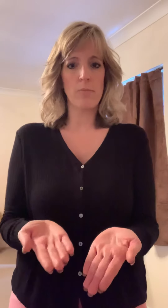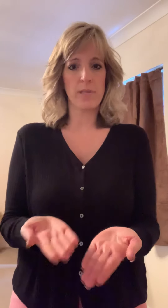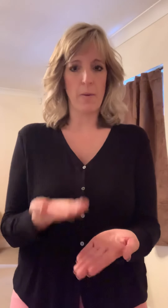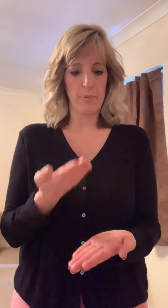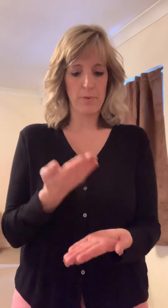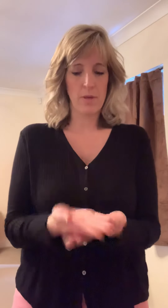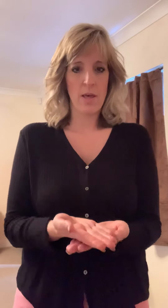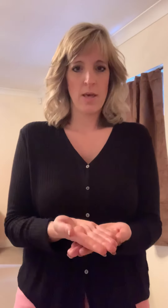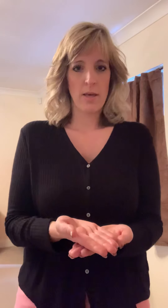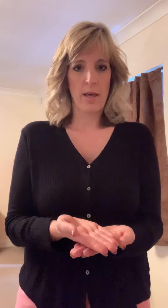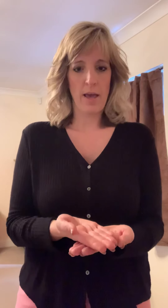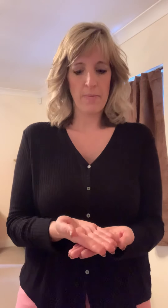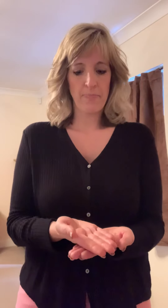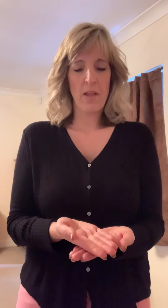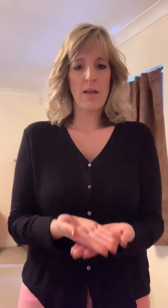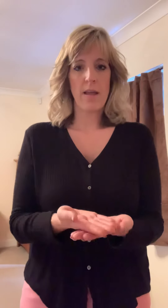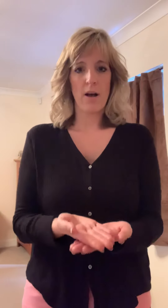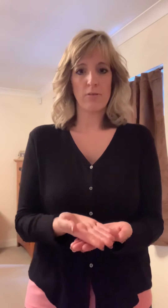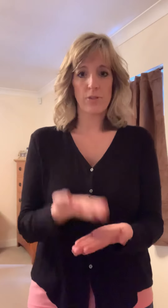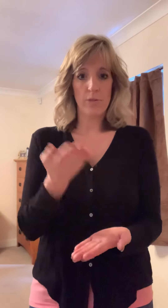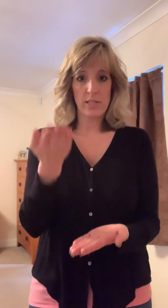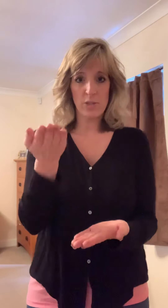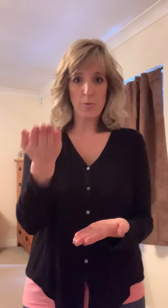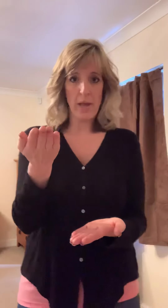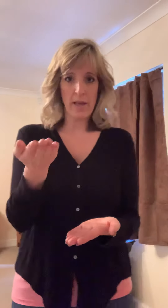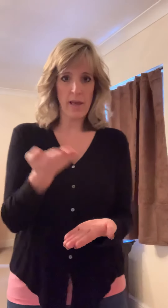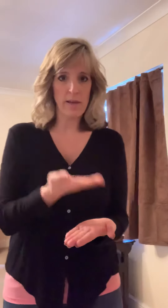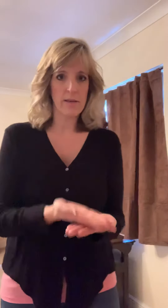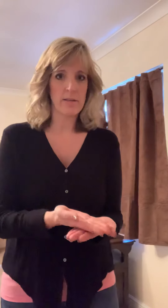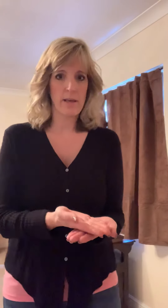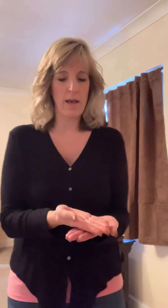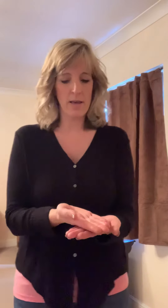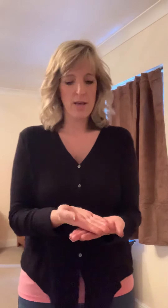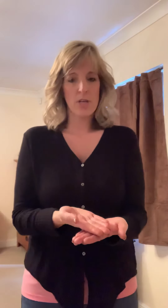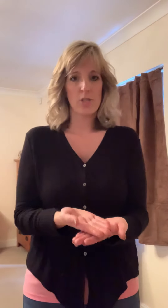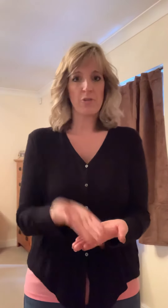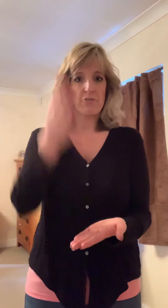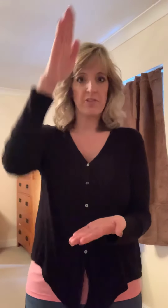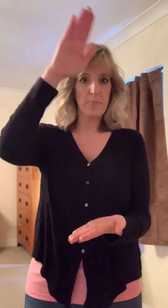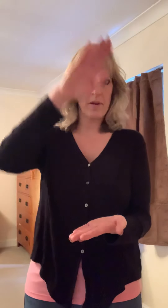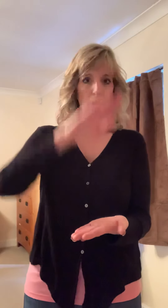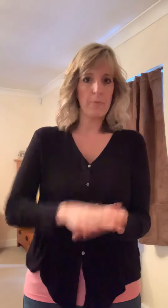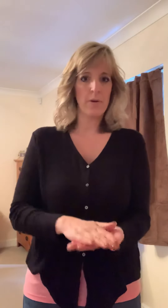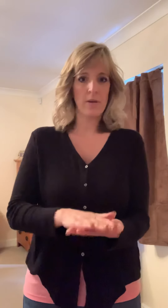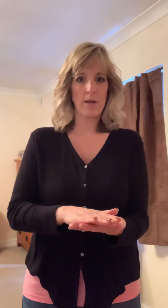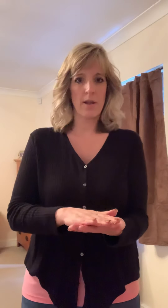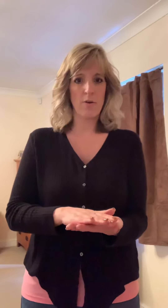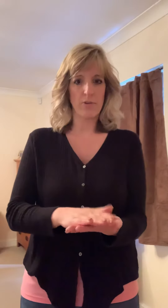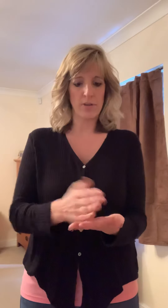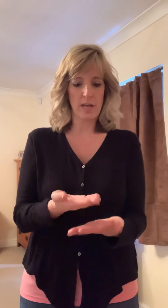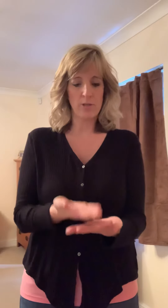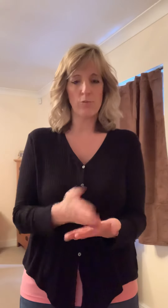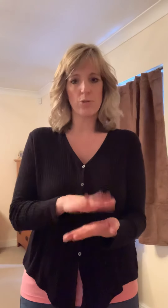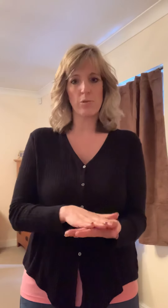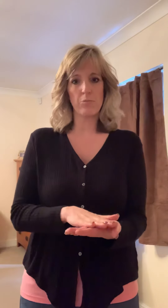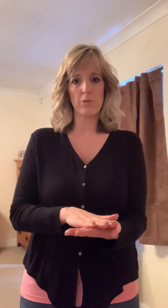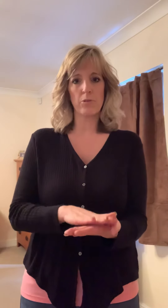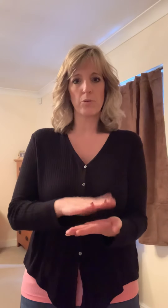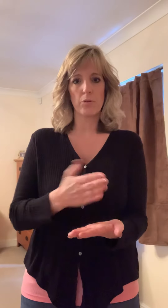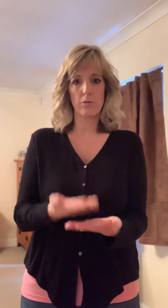up. Okay, now, so this is your pancake. Okay, so you flip it up and over. Now, don't do it real